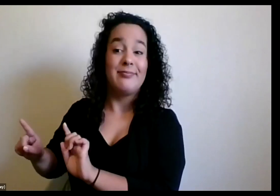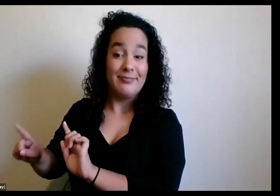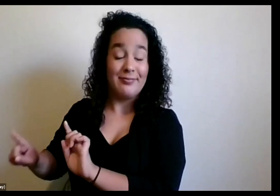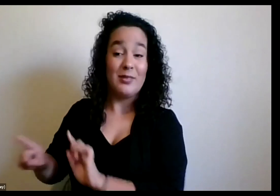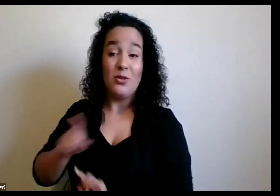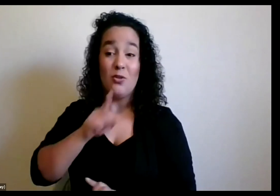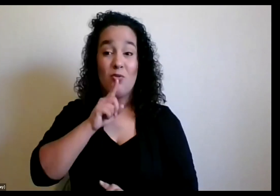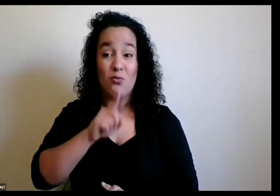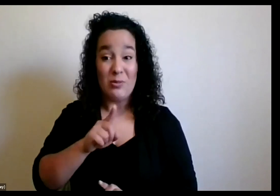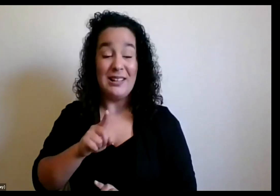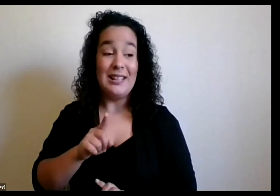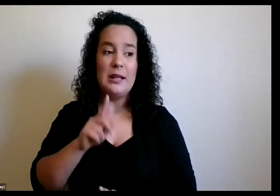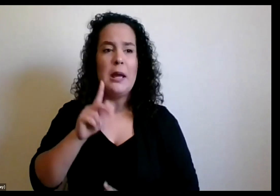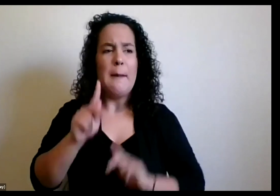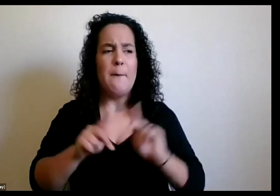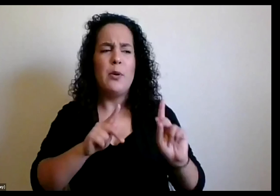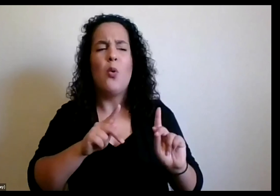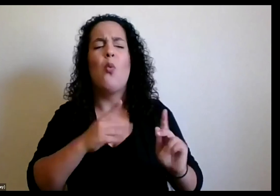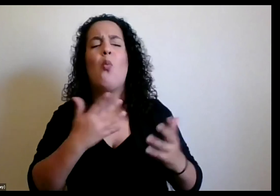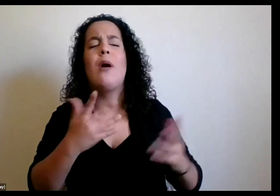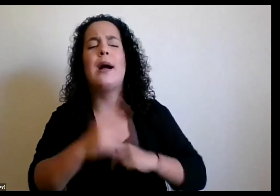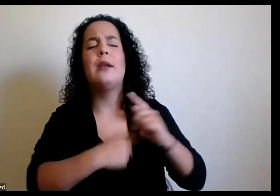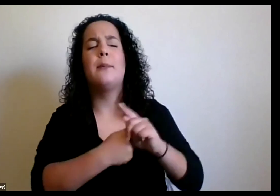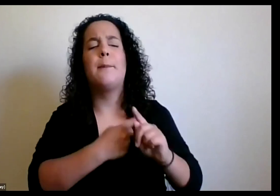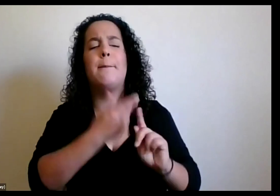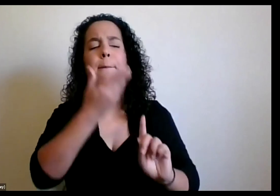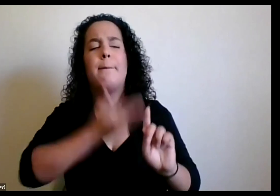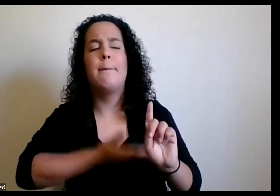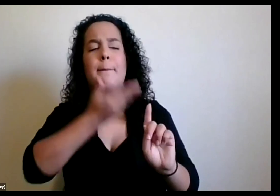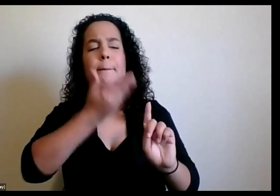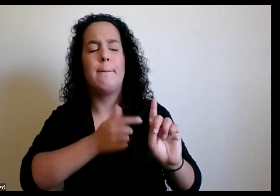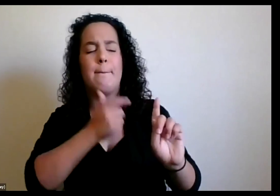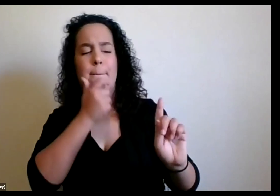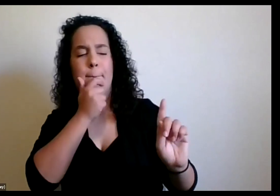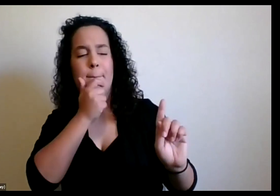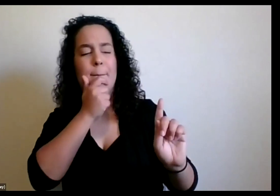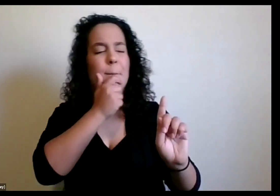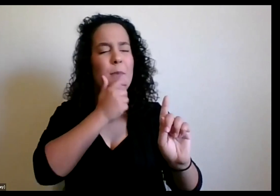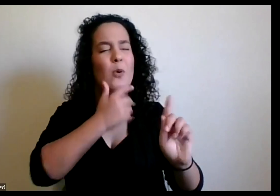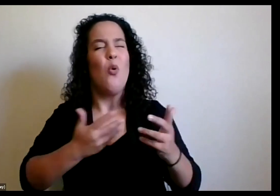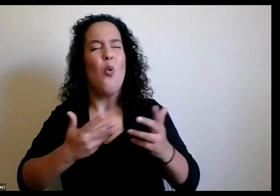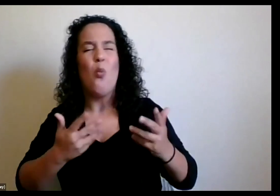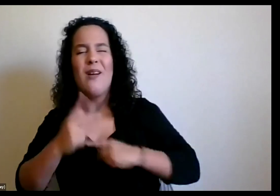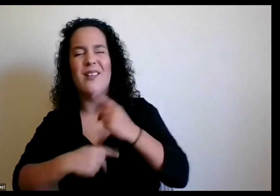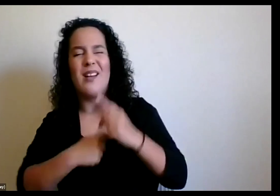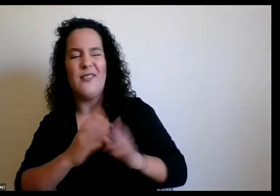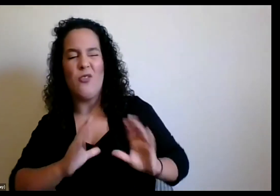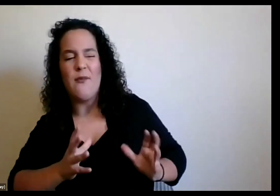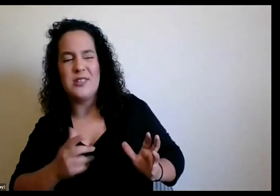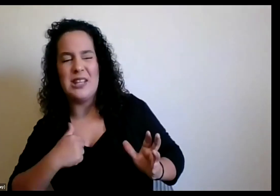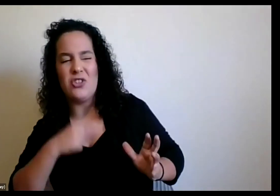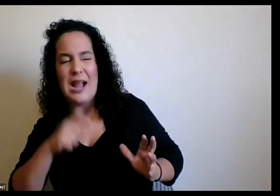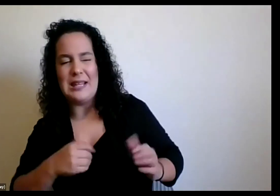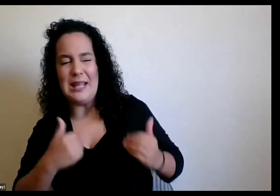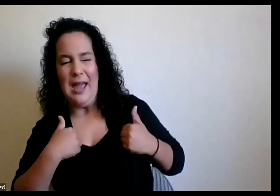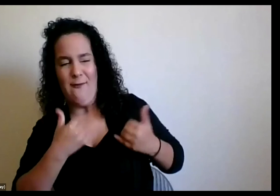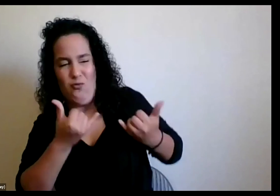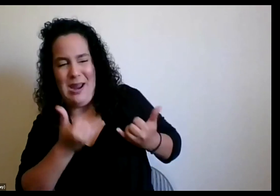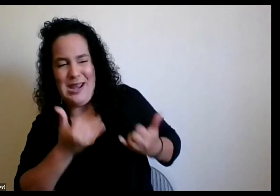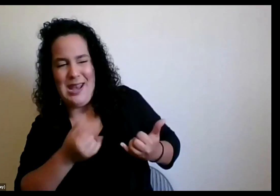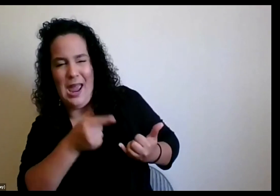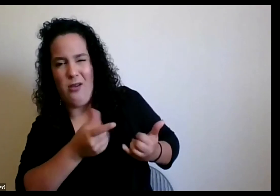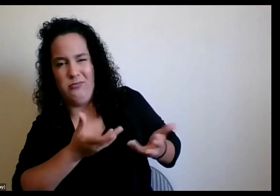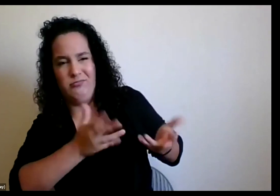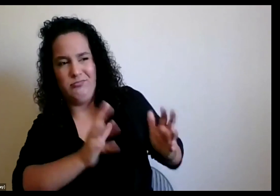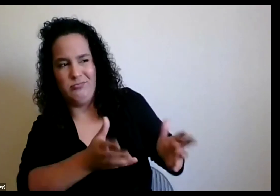in our mind can help us think about what's the most productive conversation I need to have right here in my community, based on